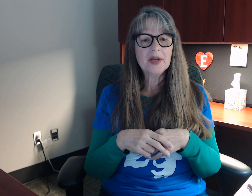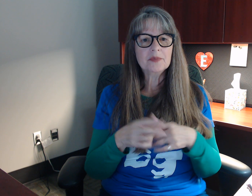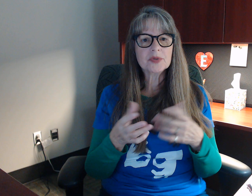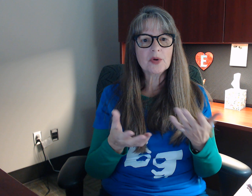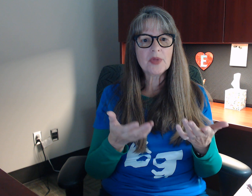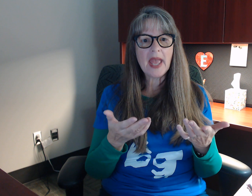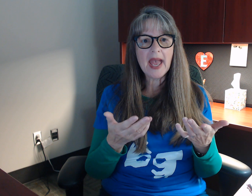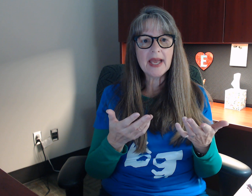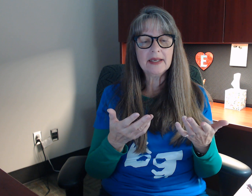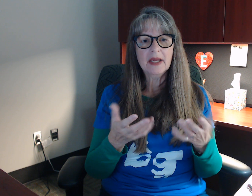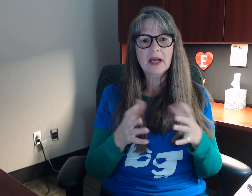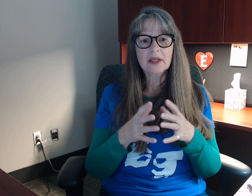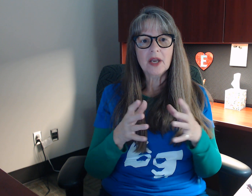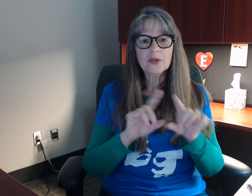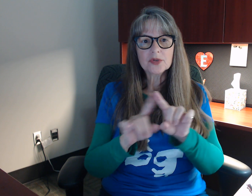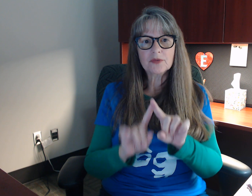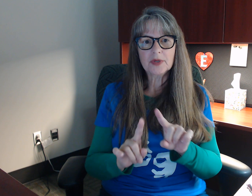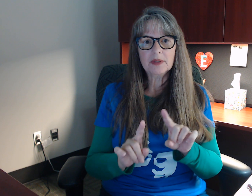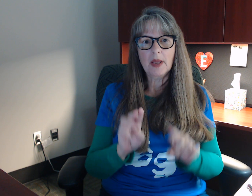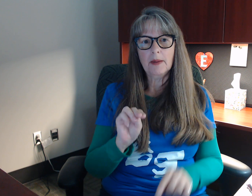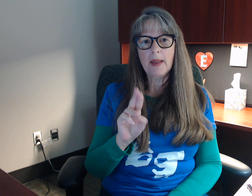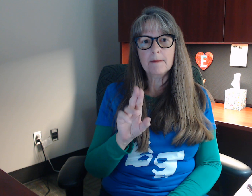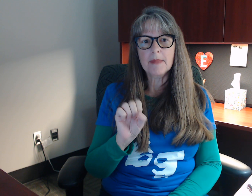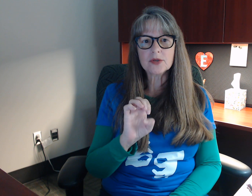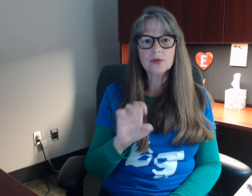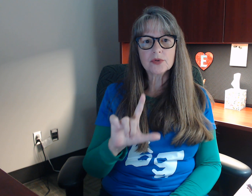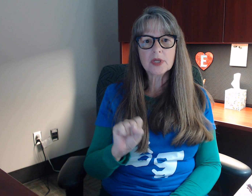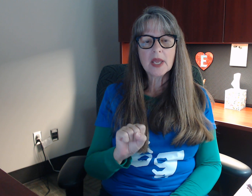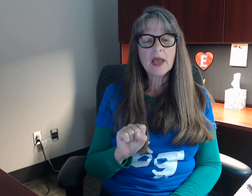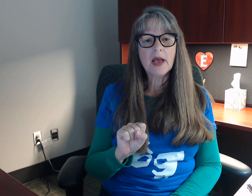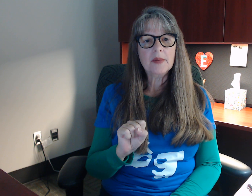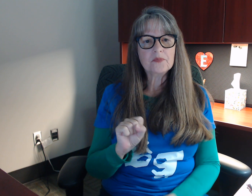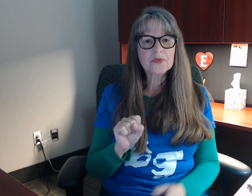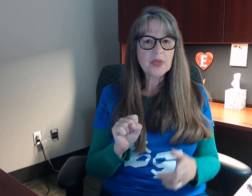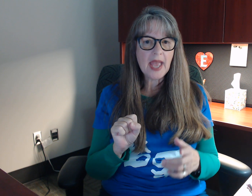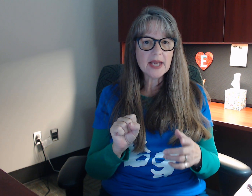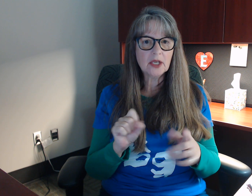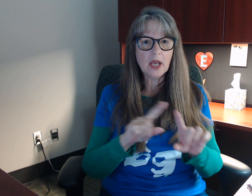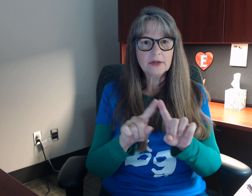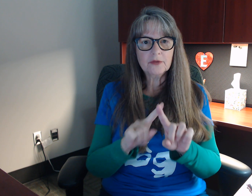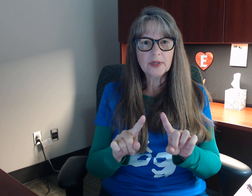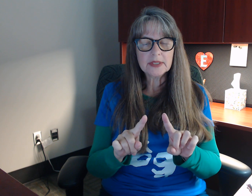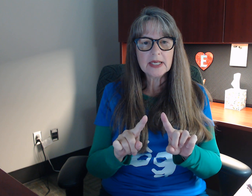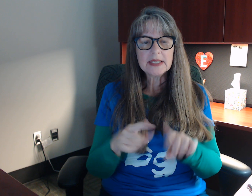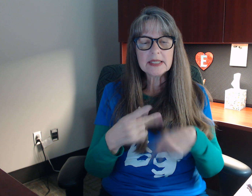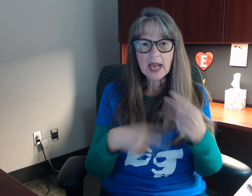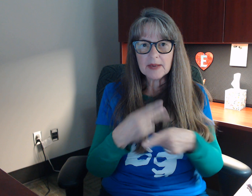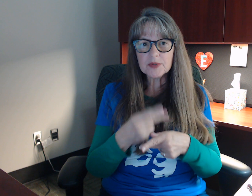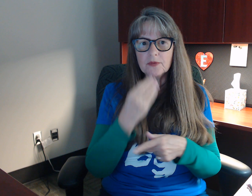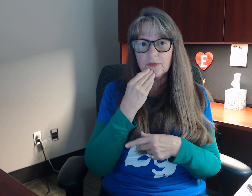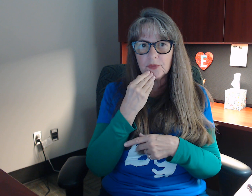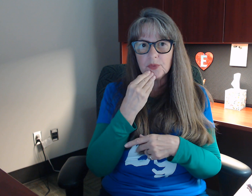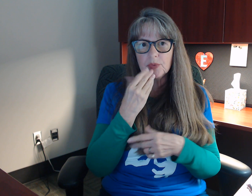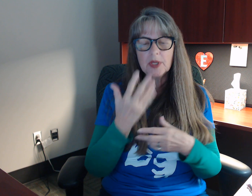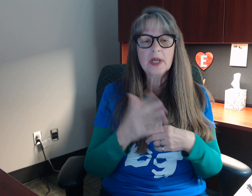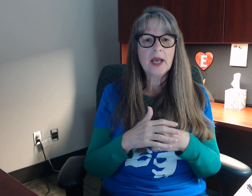So they had a lot of those different, and mussels. So they had a lot of different types of food